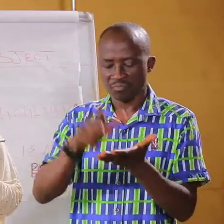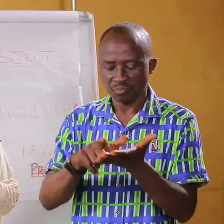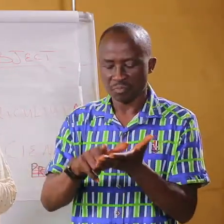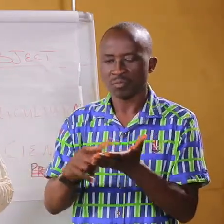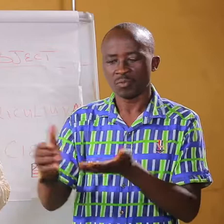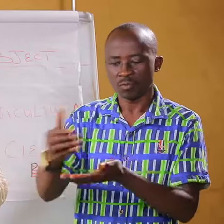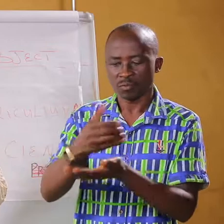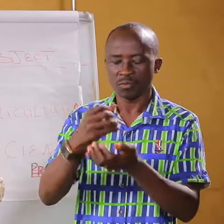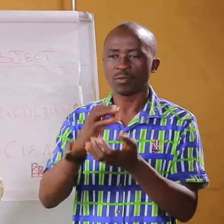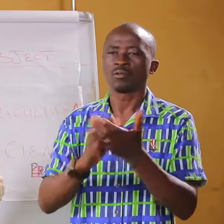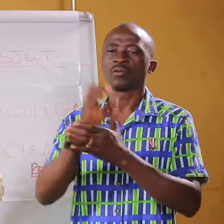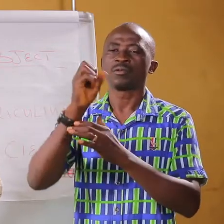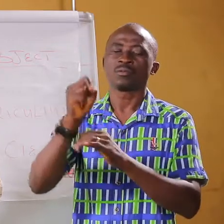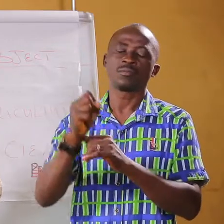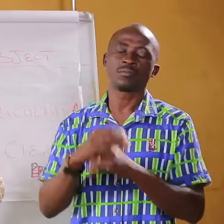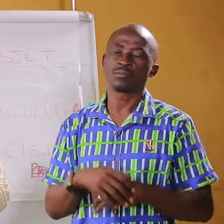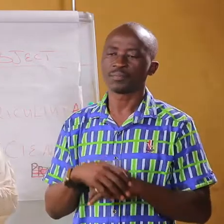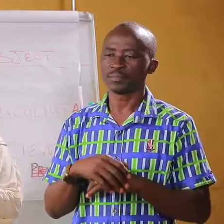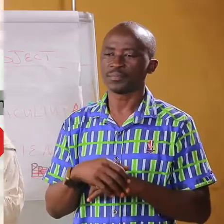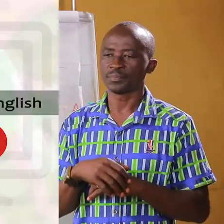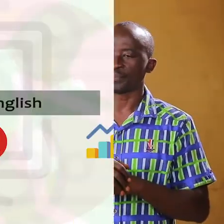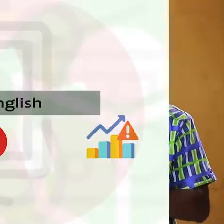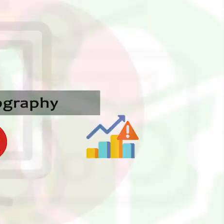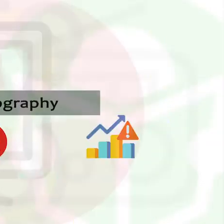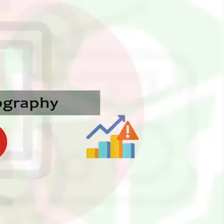course. You have a very low yield.